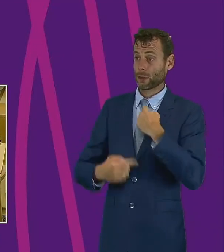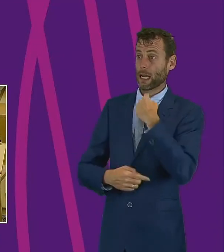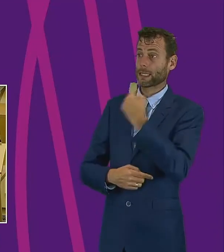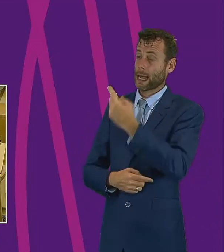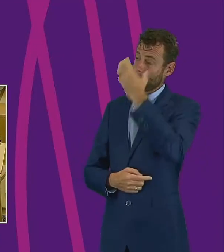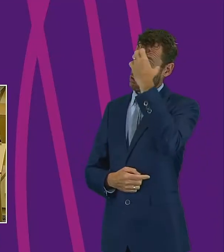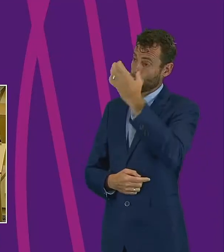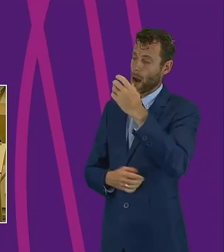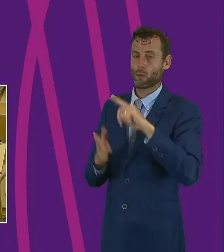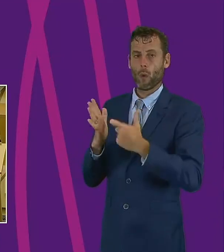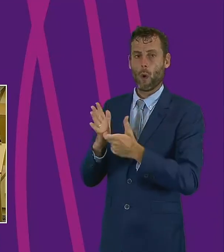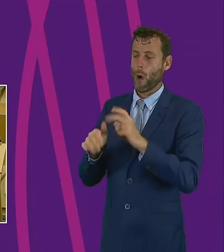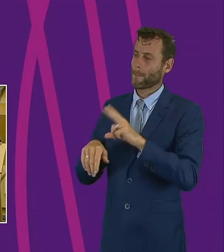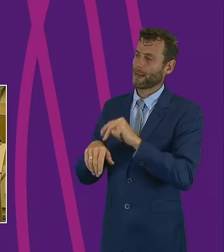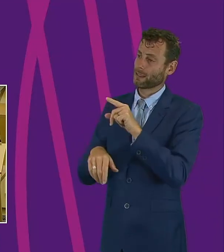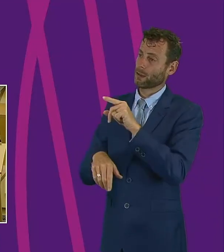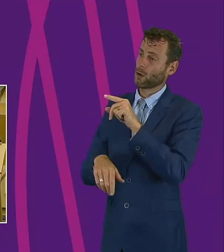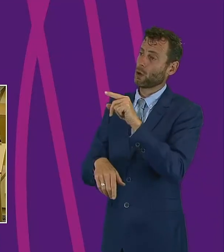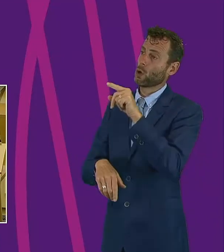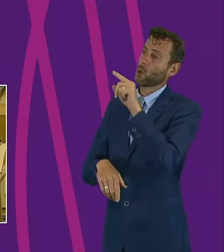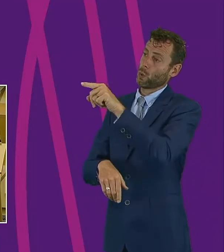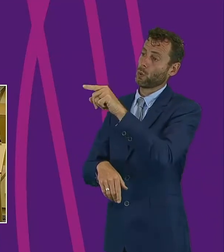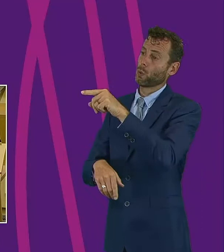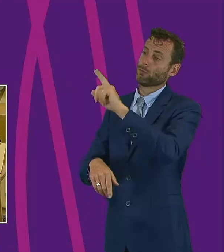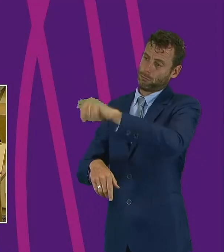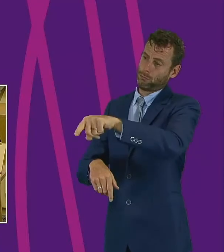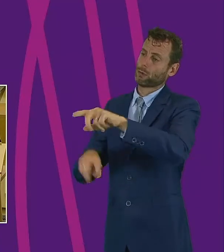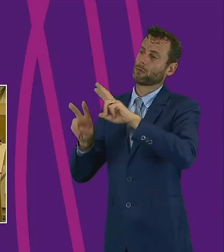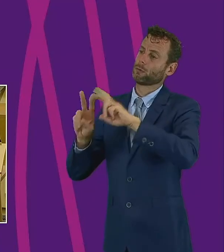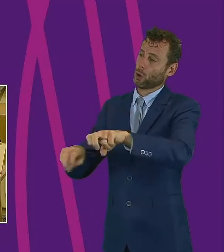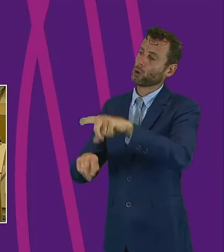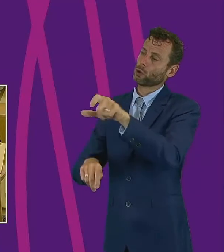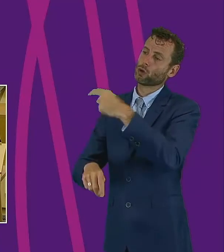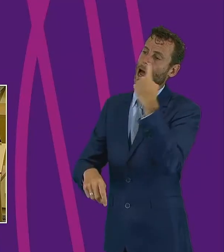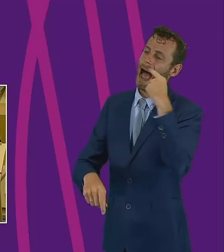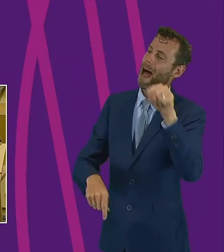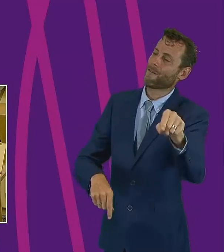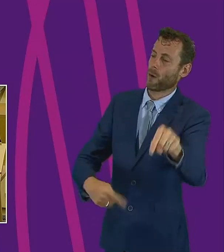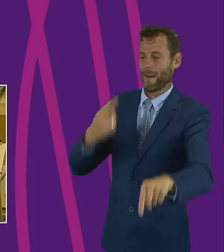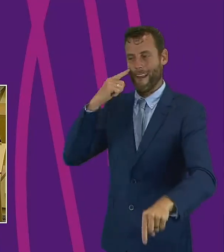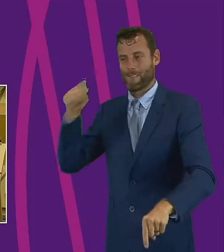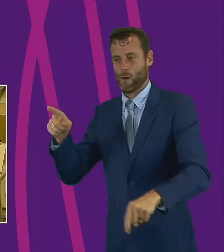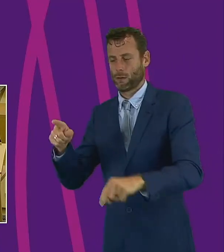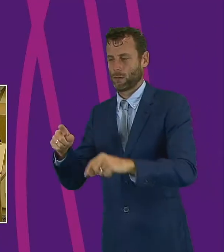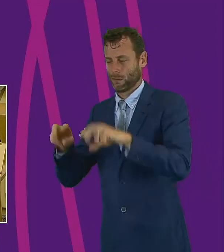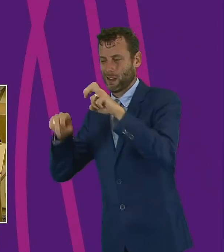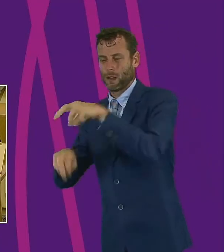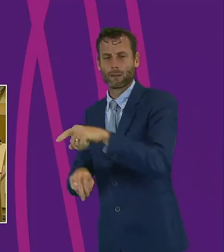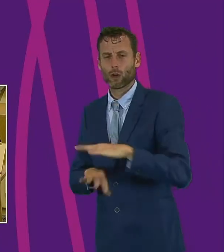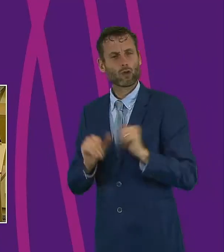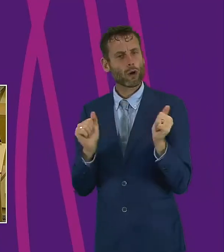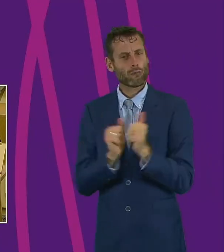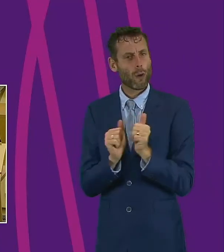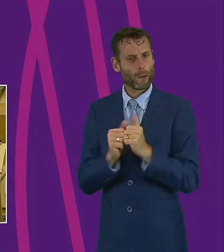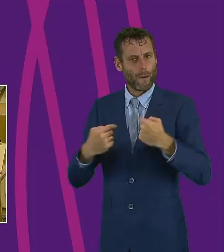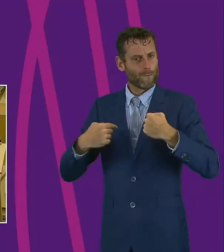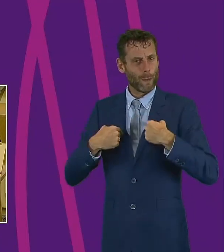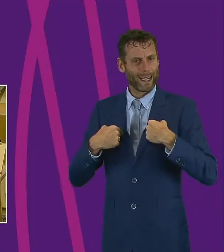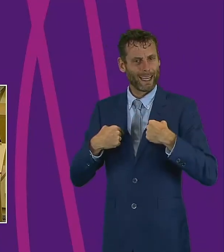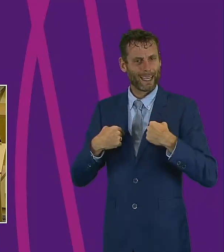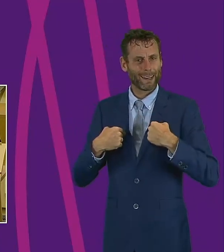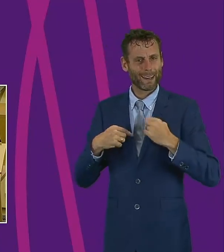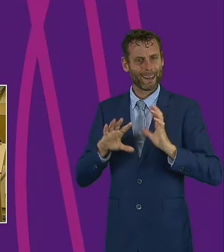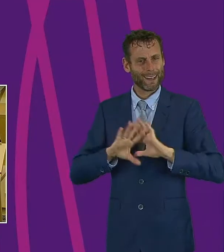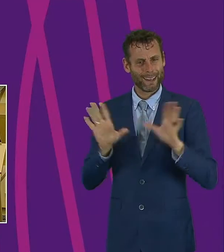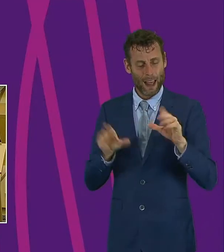do. It is actually completely inappropriate for me to seek to tell the Crown Office and the police what to do. What